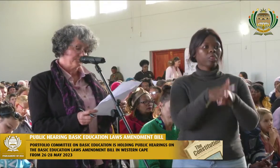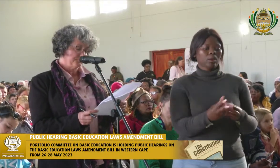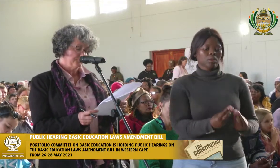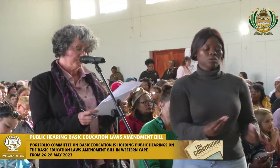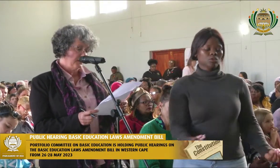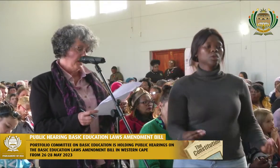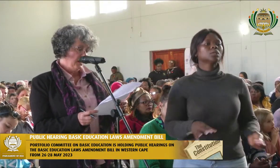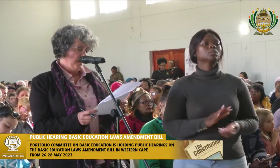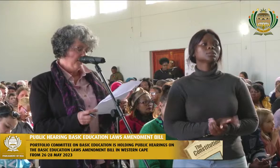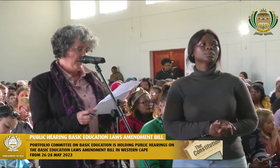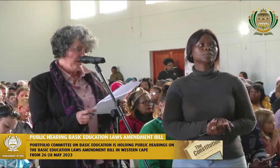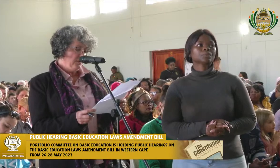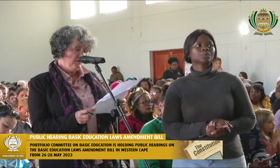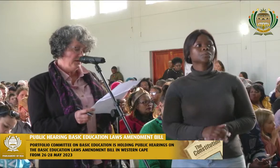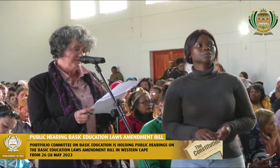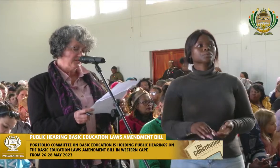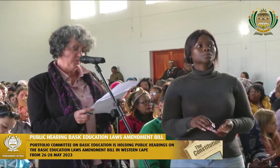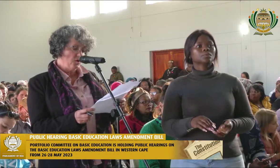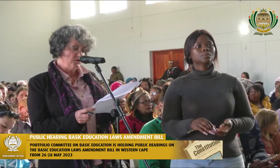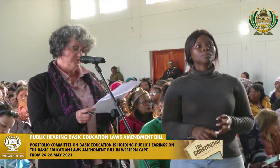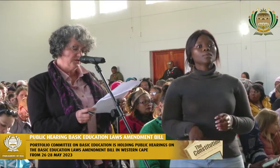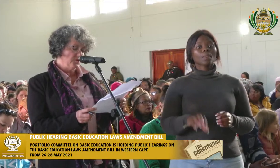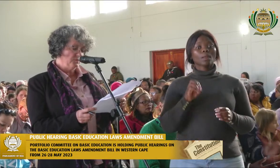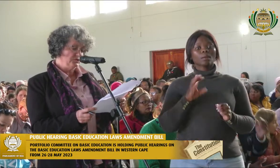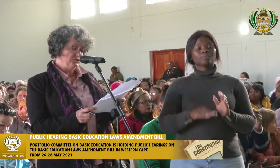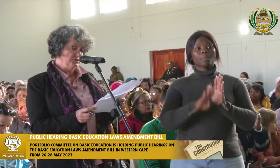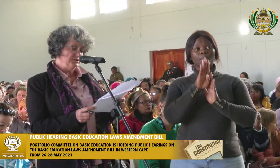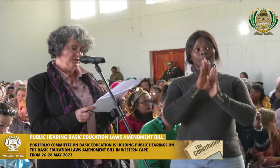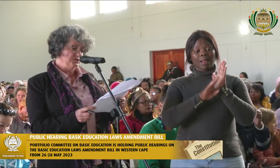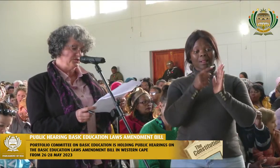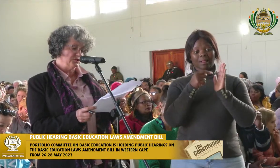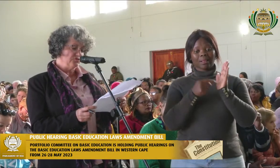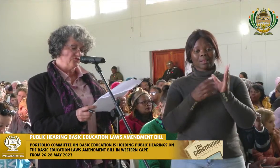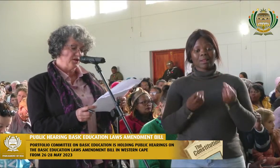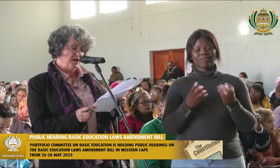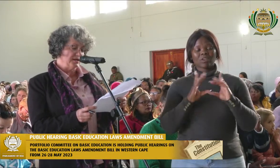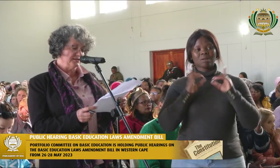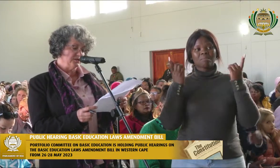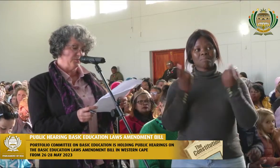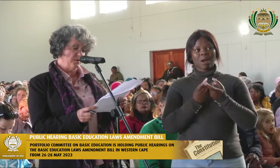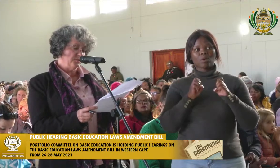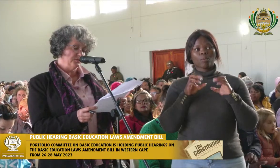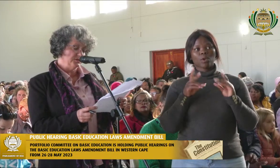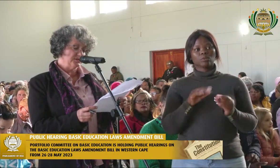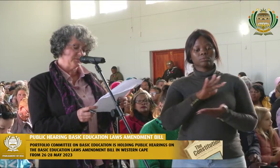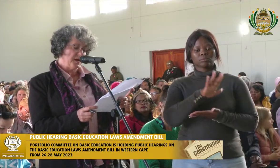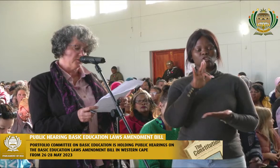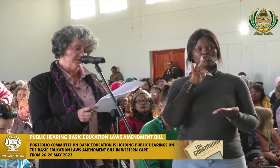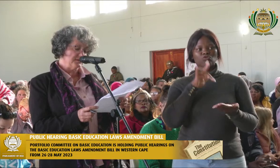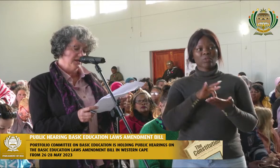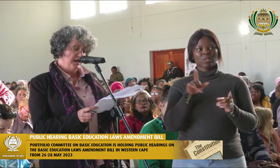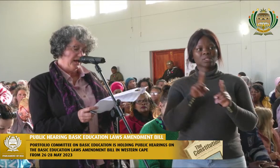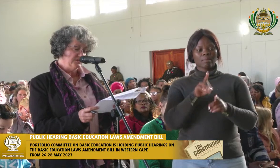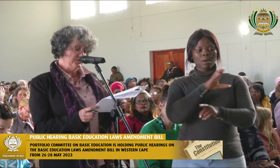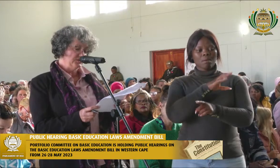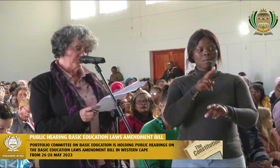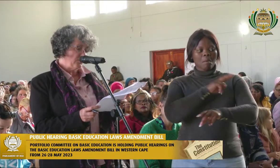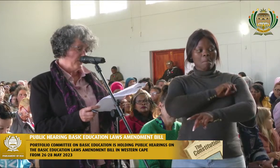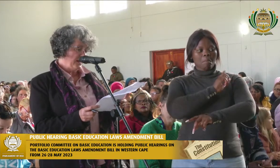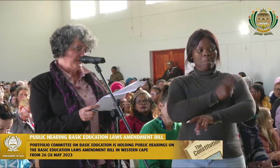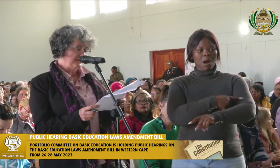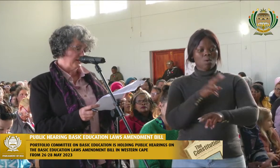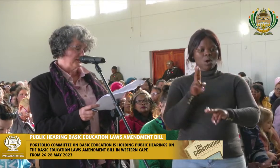learners. The Bella Bill gives the department the opportunity to centralize and abuse its powers and